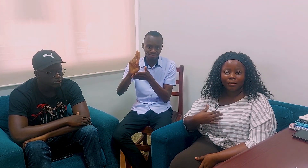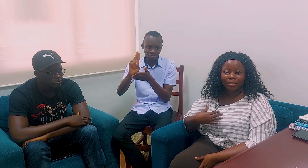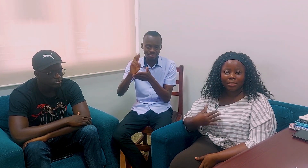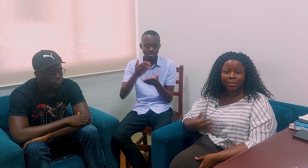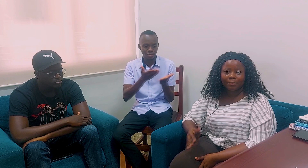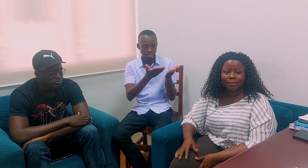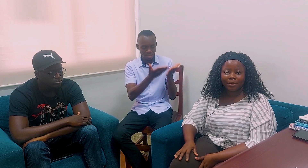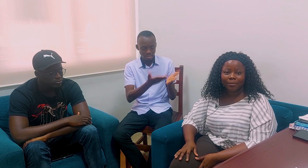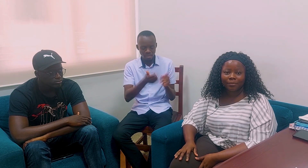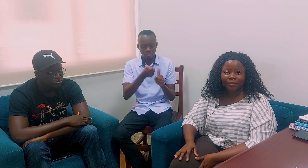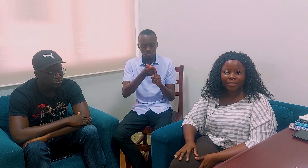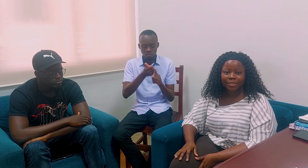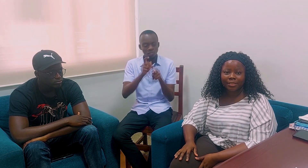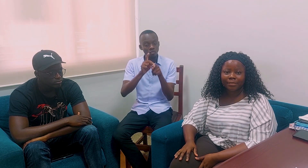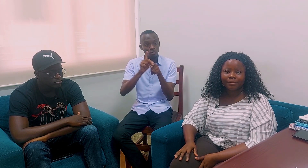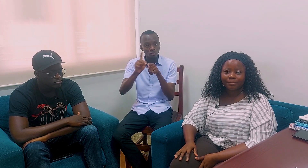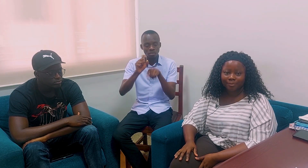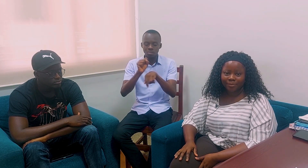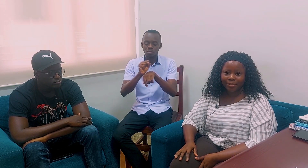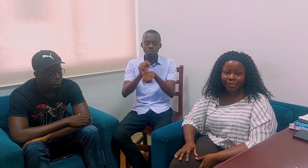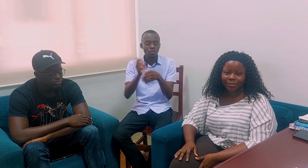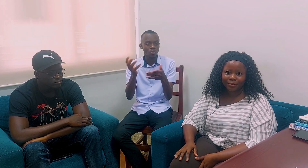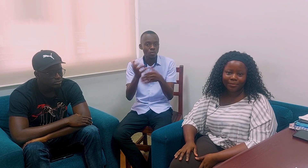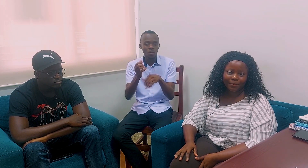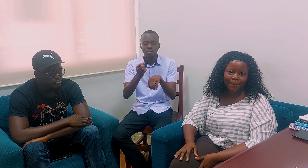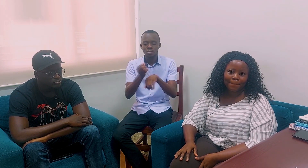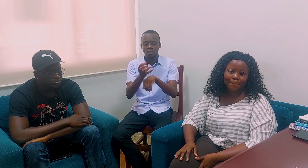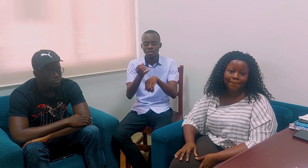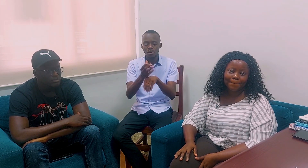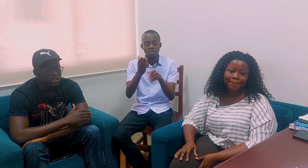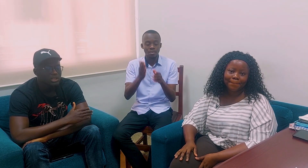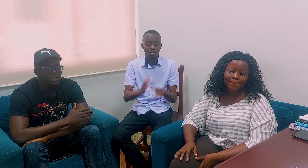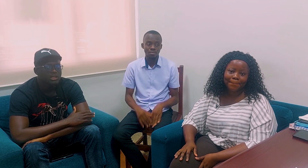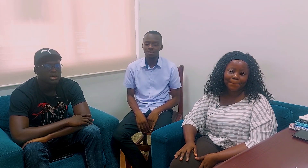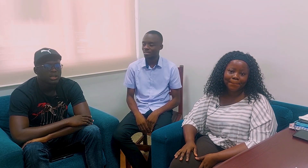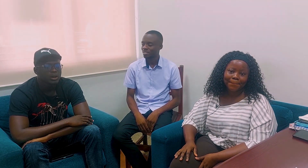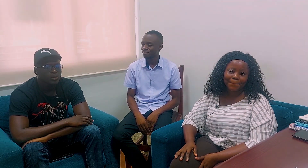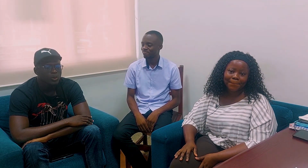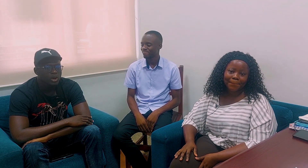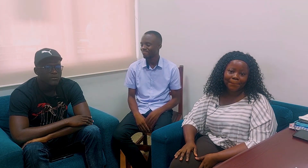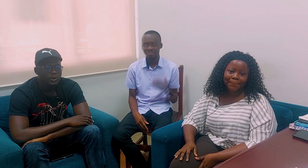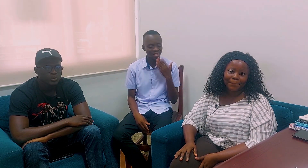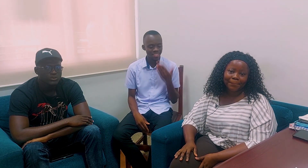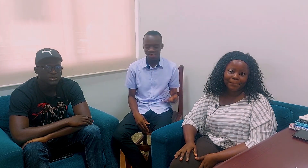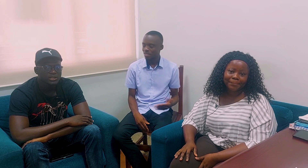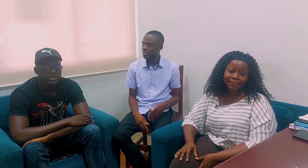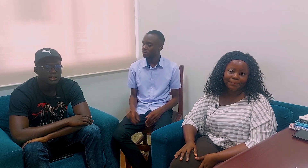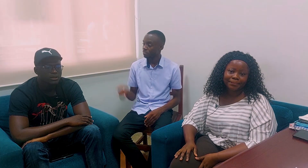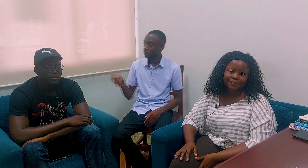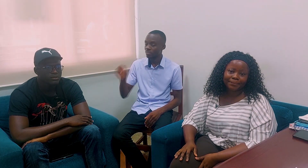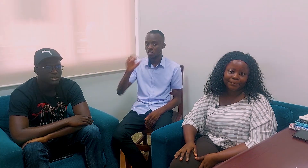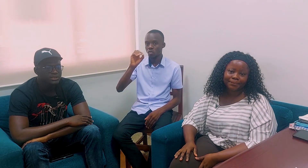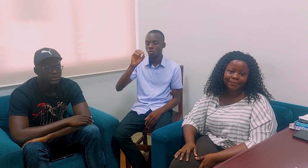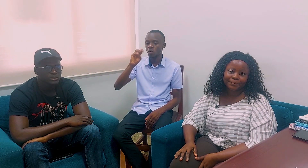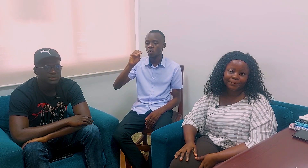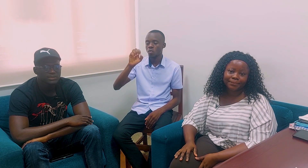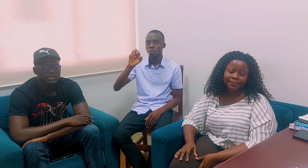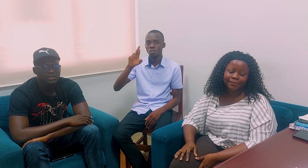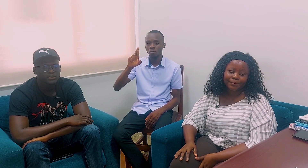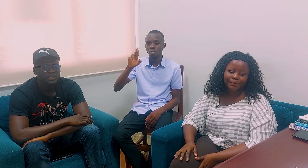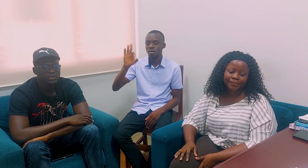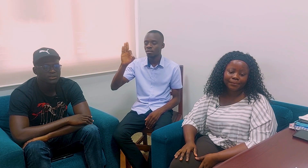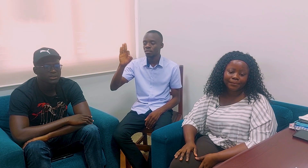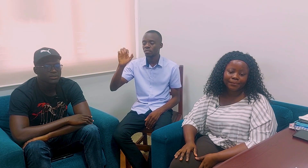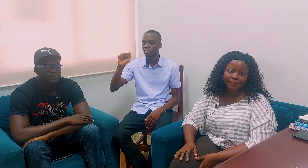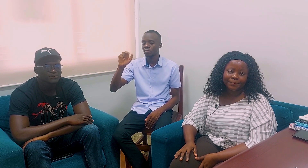I'm a counselor by profession. Thank you. Okay. I'm Omar Farouk Musa. I'm a student